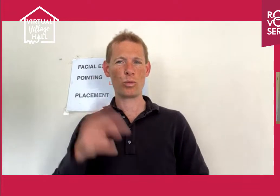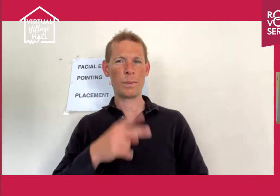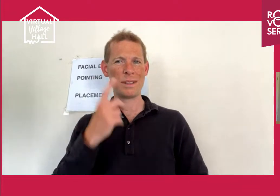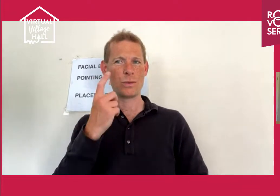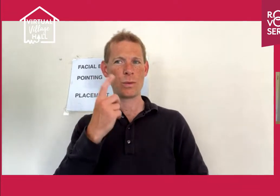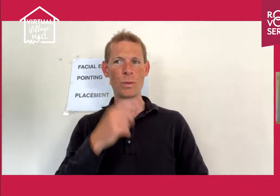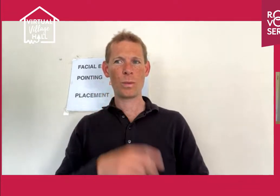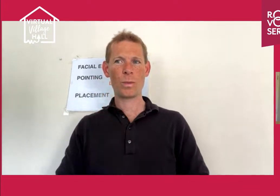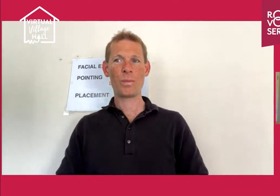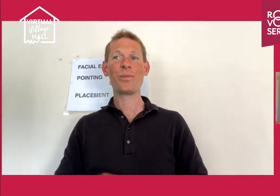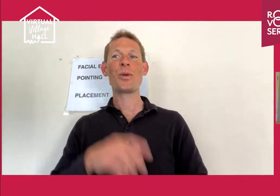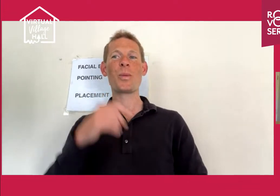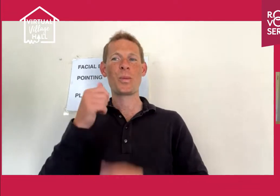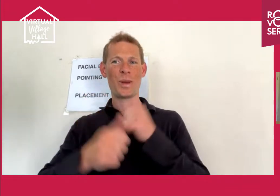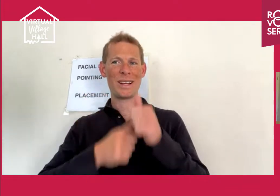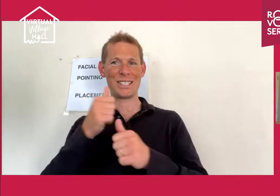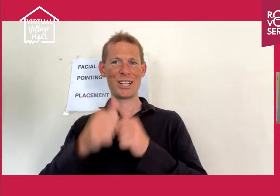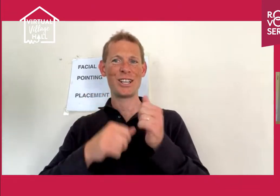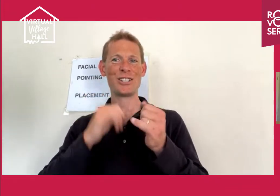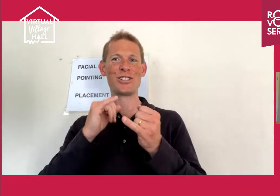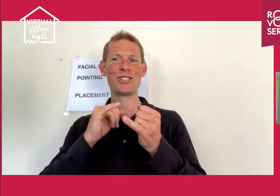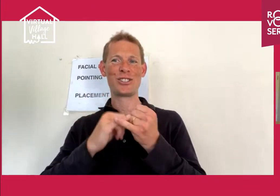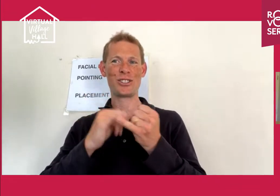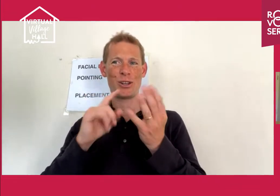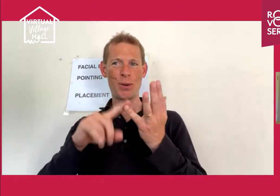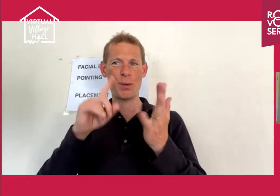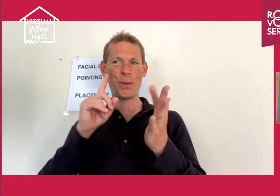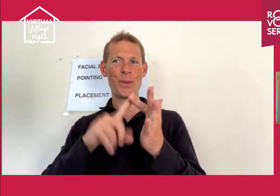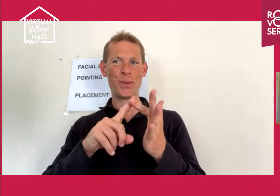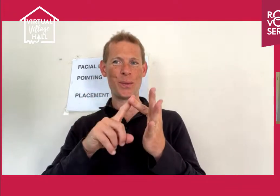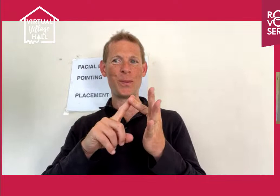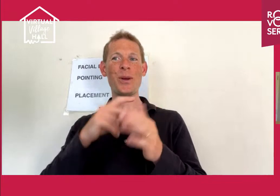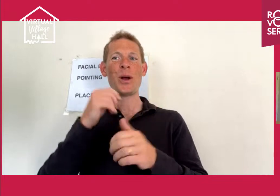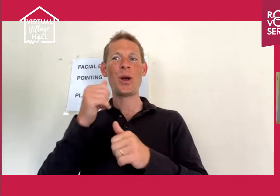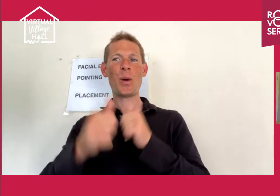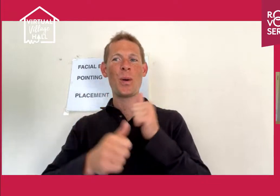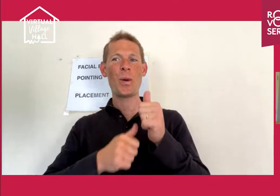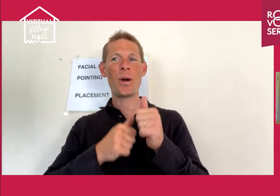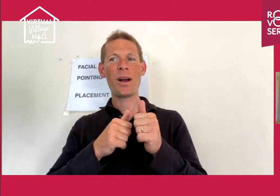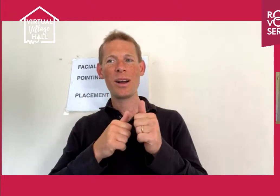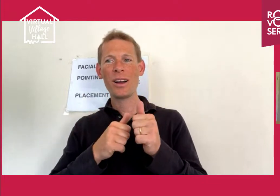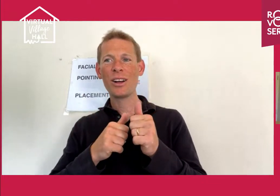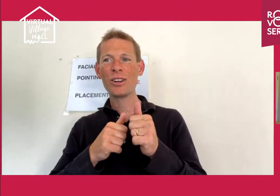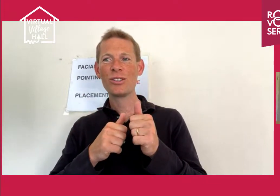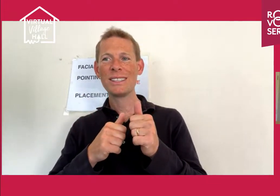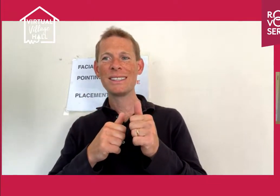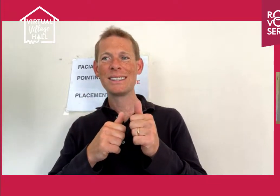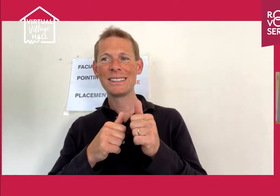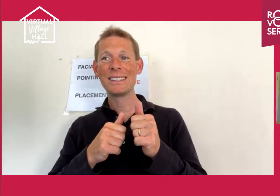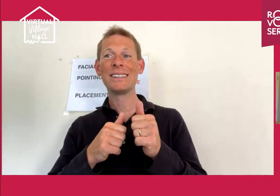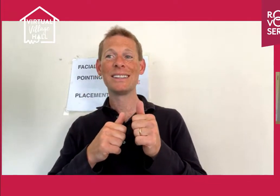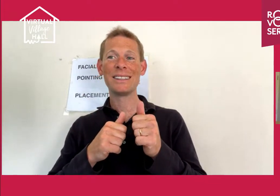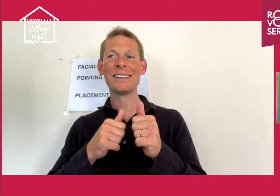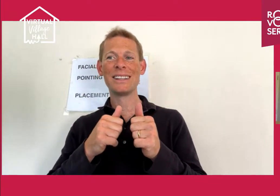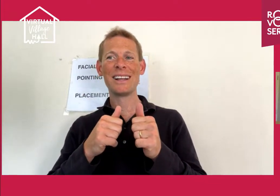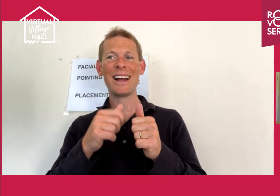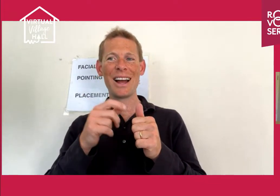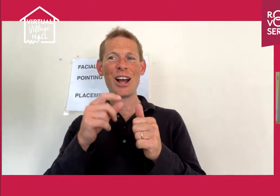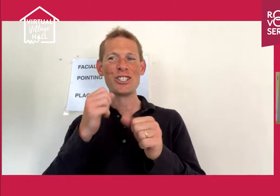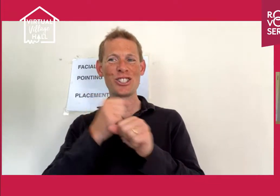What do you think? Shall I do it one more time? Okay, someone's got it. Sue, well done to you. You managed to get it. A few others,